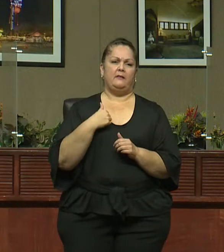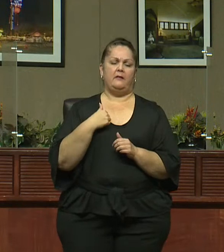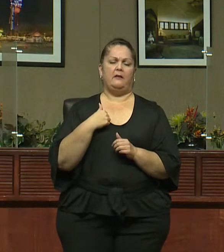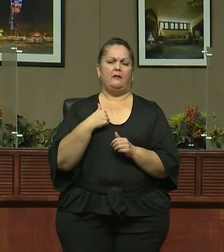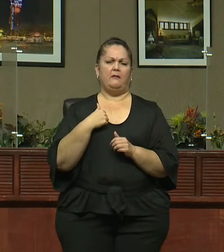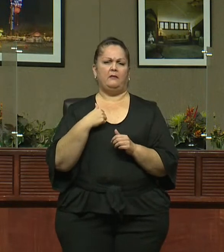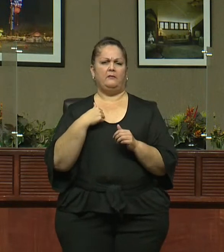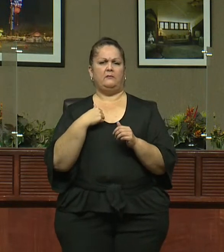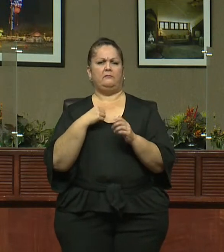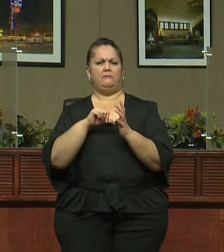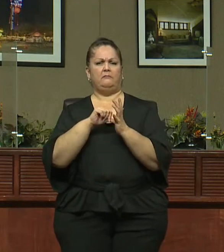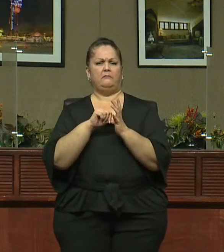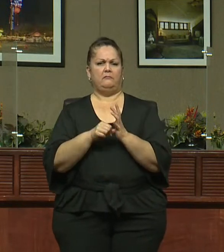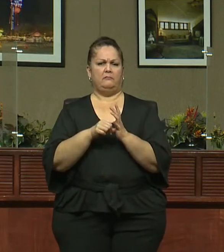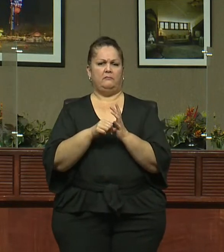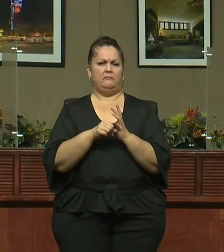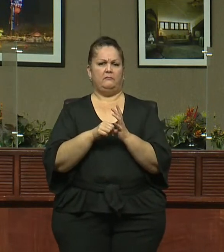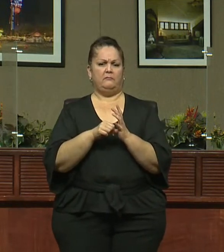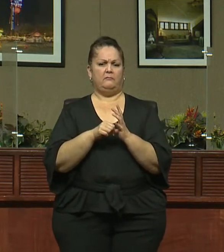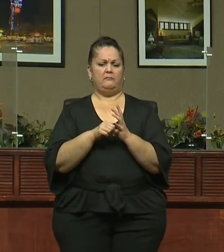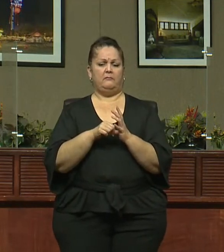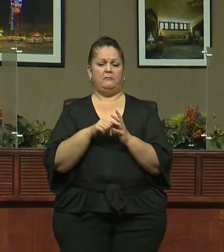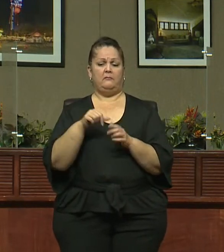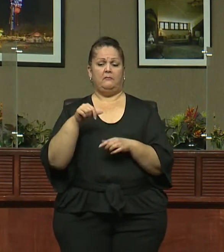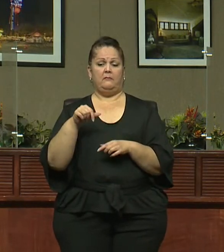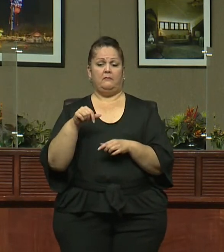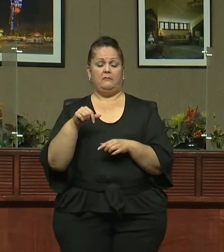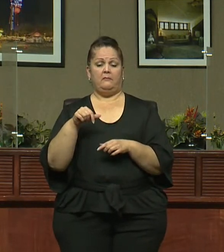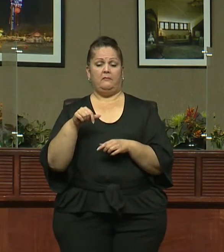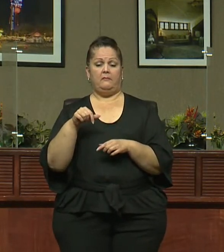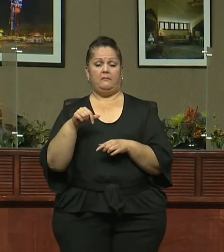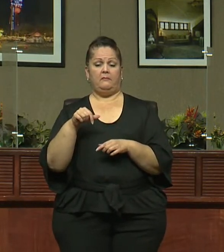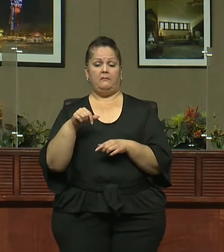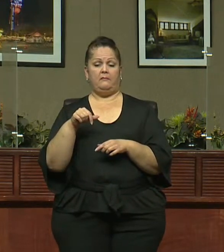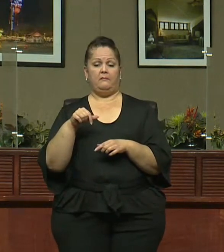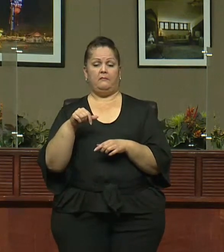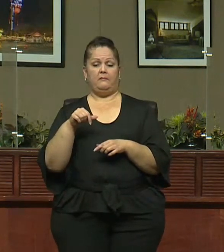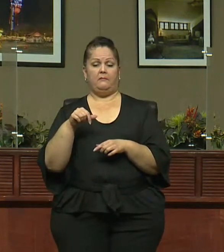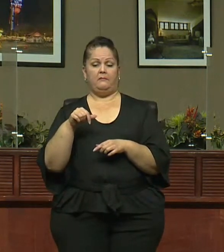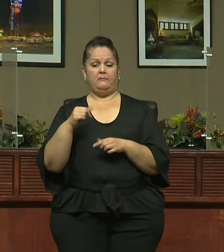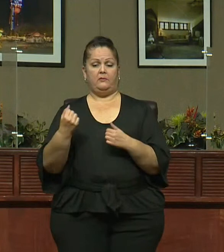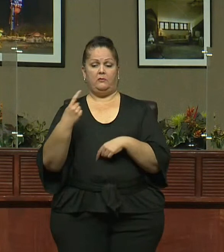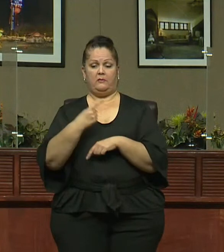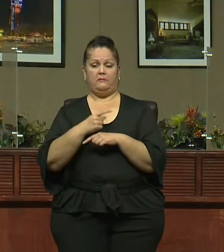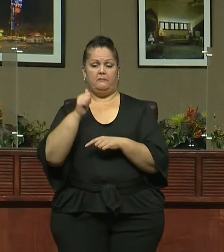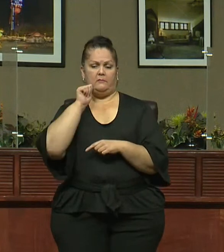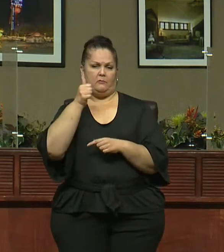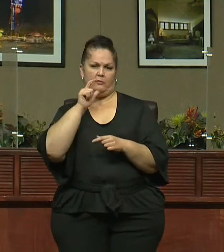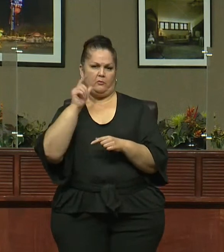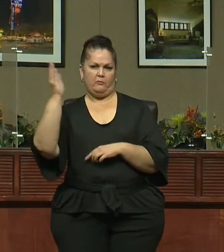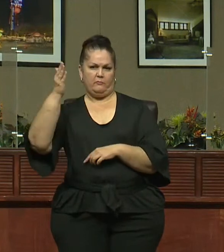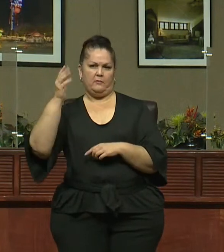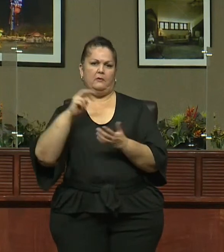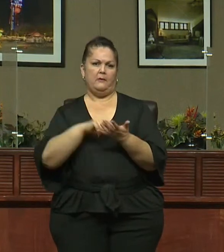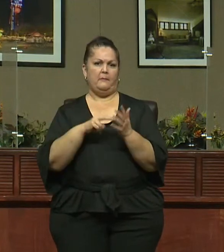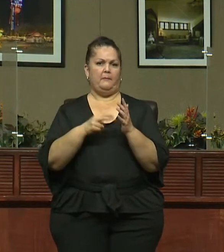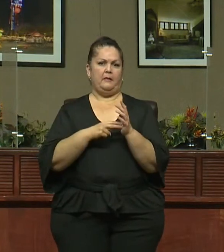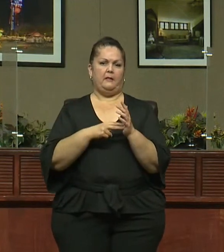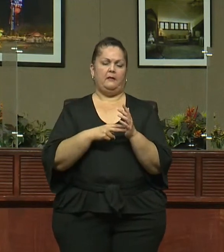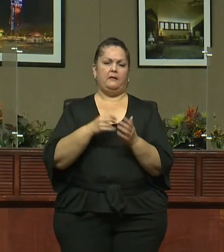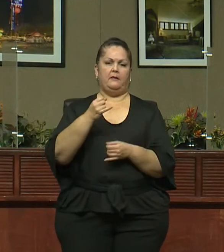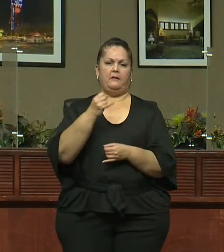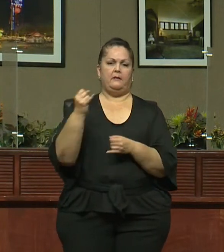that since it is November the 30th, this is also the last day of the